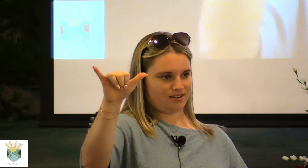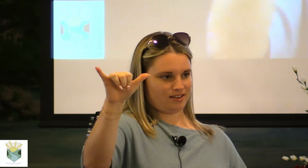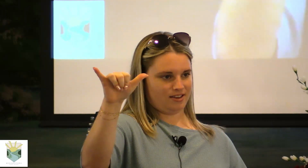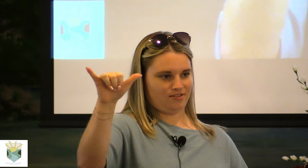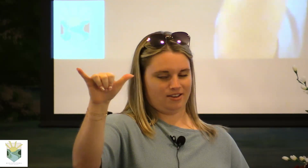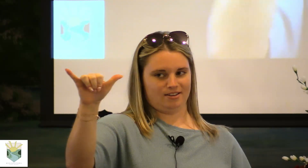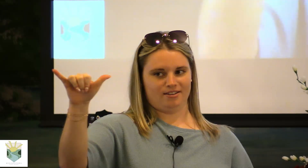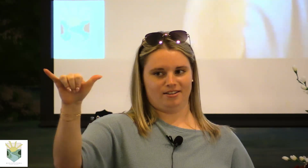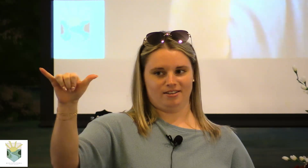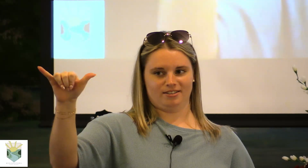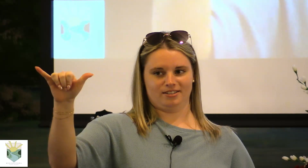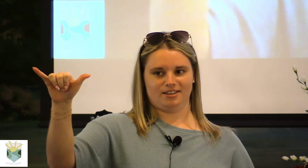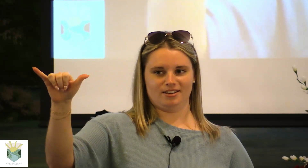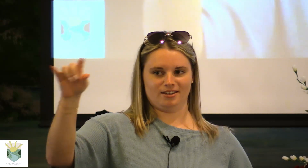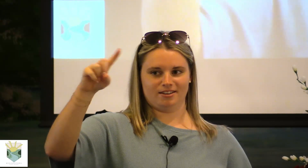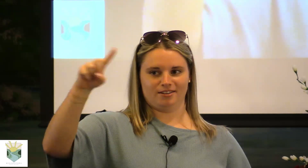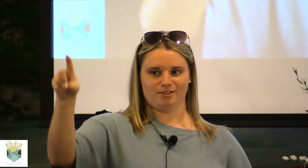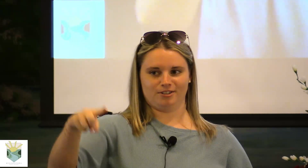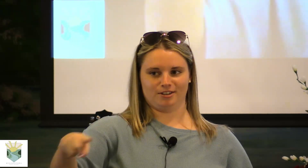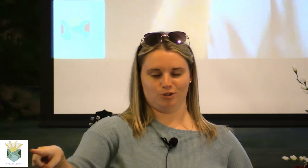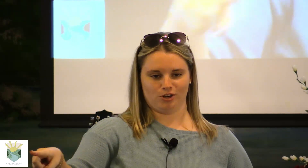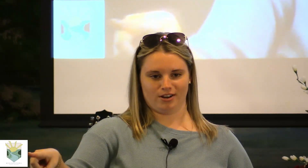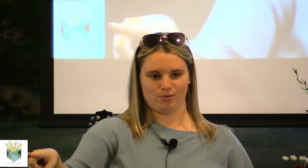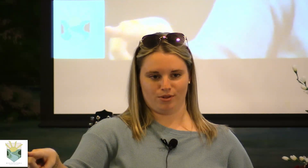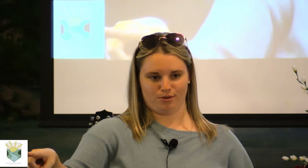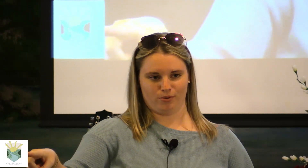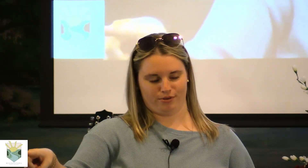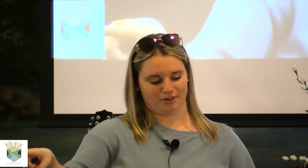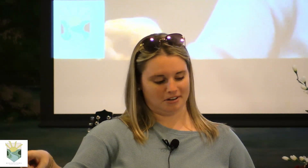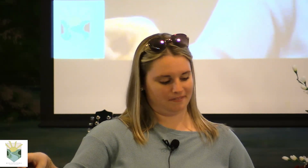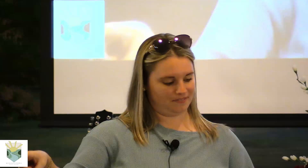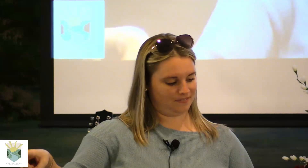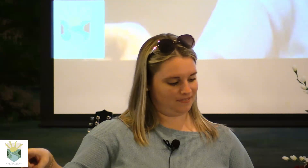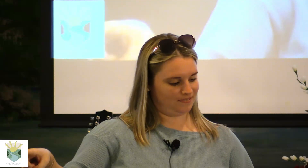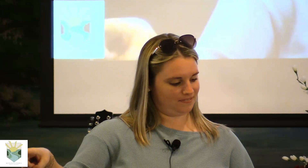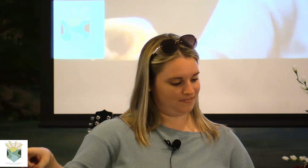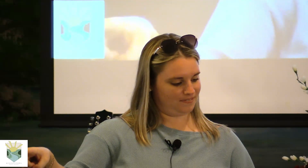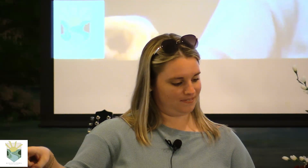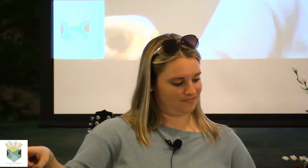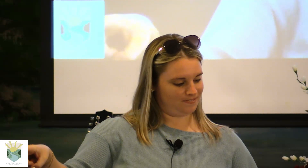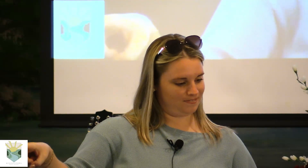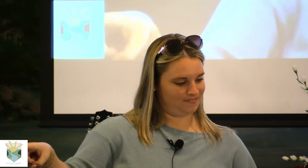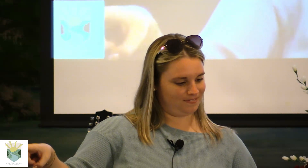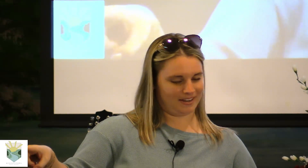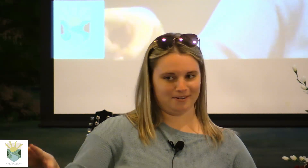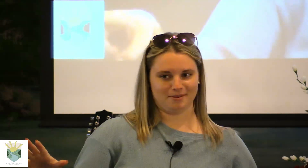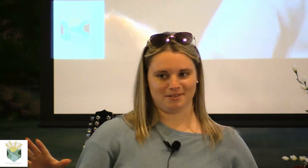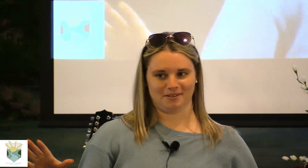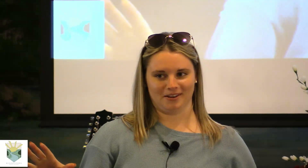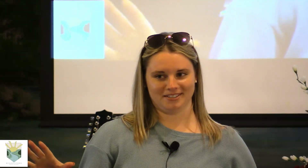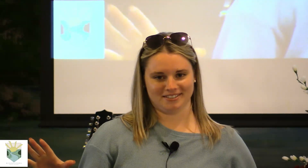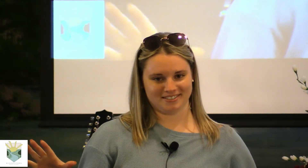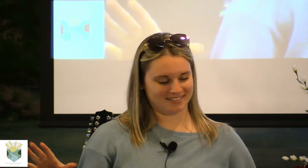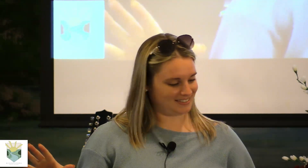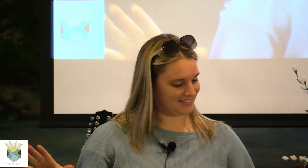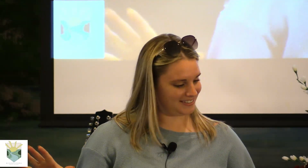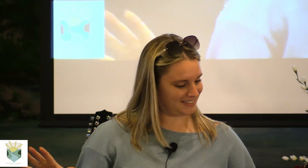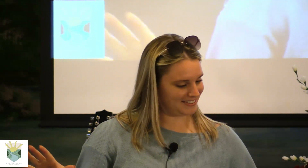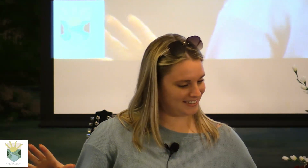and then Z, you're just going to draw it with your pointer finger. I know that was a lot. It's